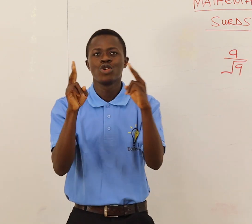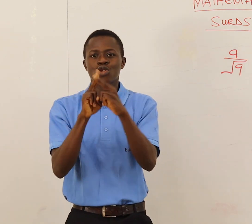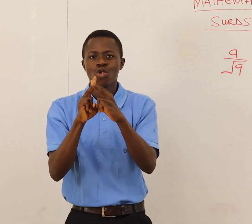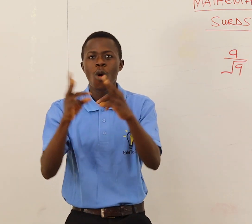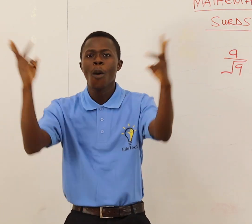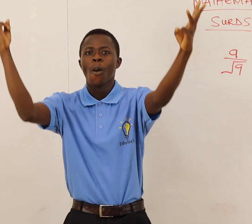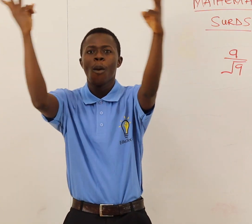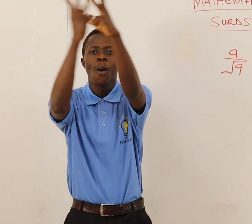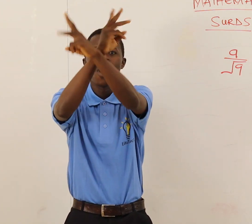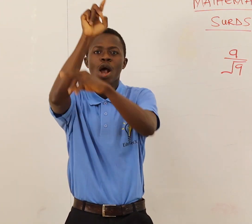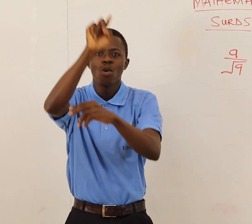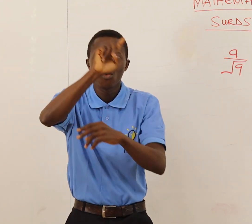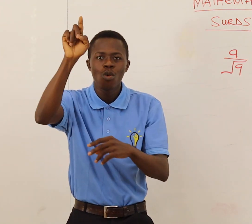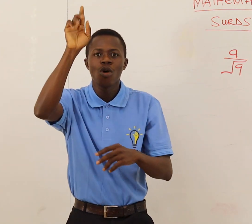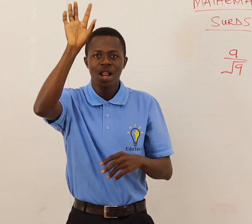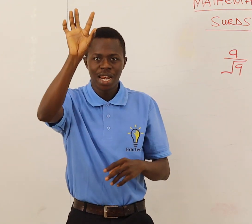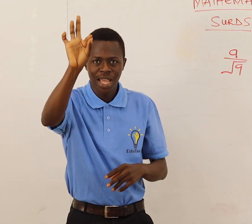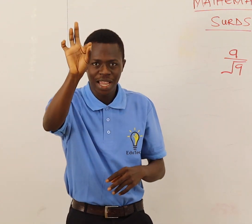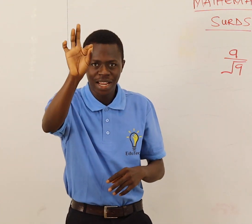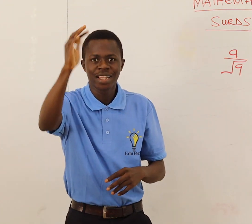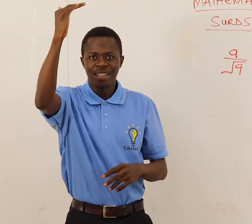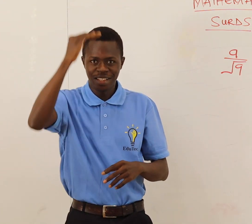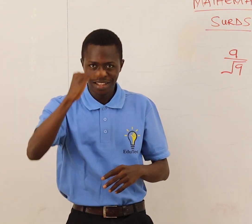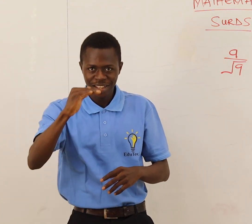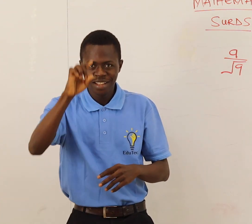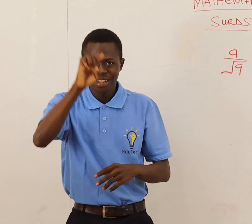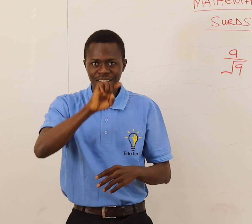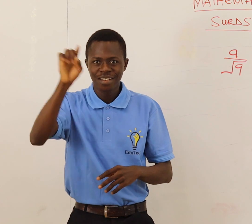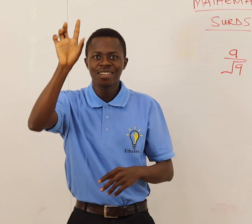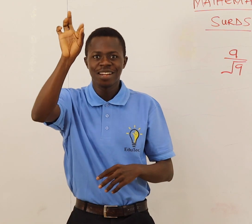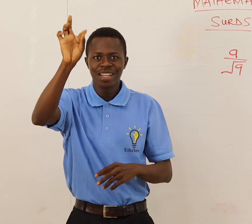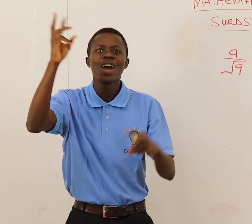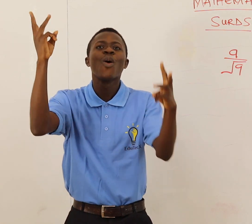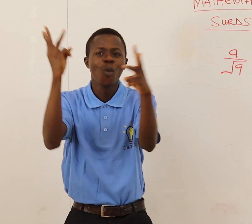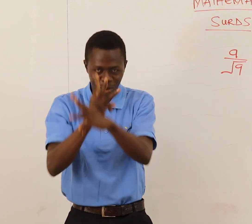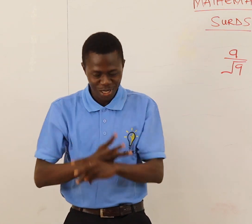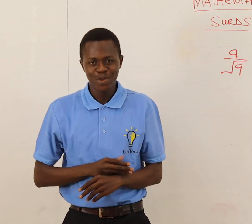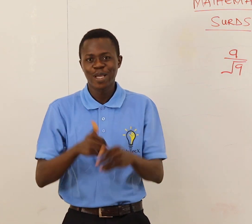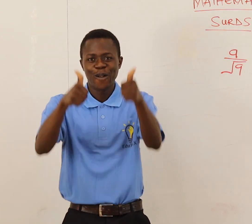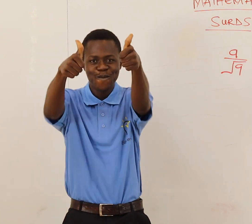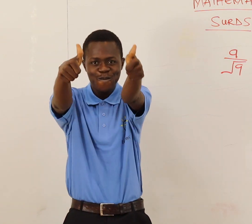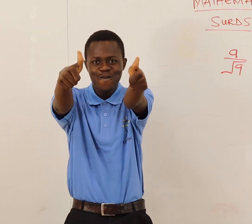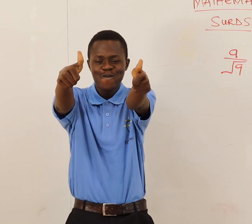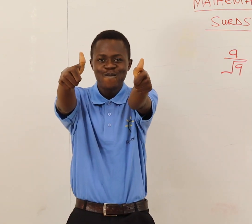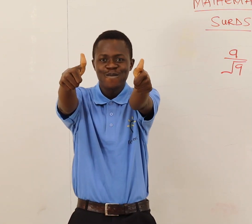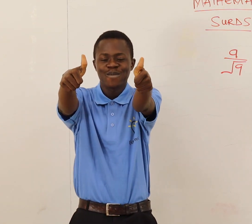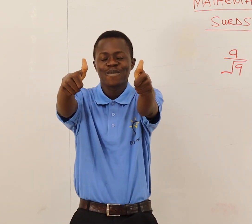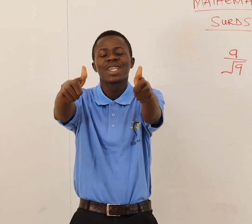Would you multiply? Yes. Multiply how? You multiply square root 9. So